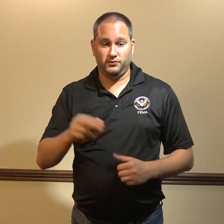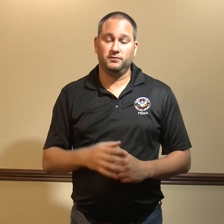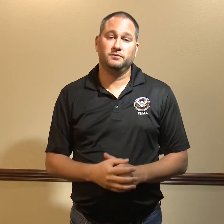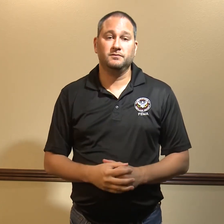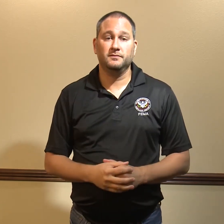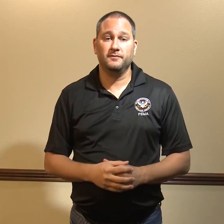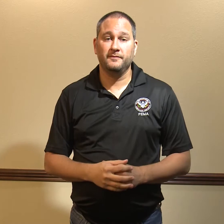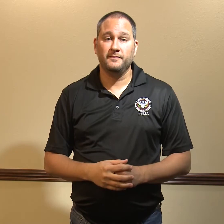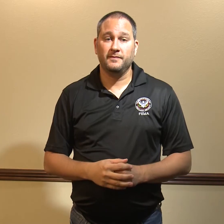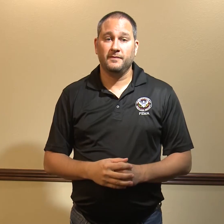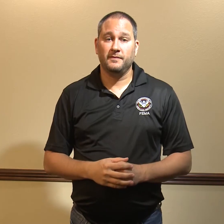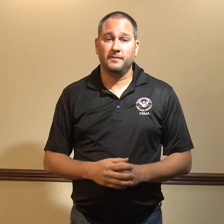sba.gov/disaster.